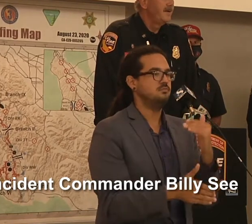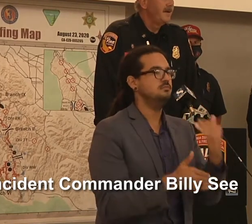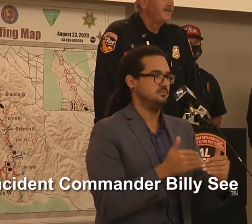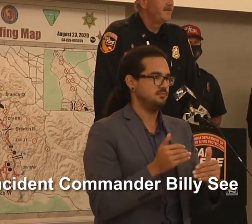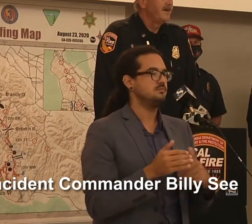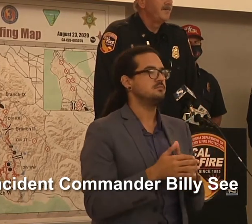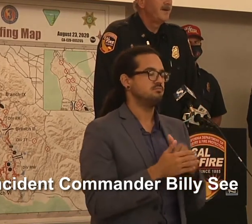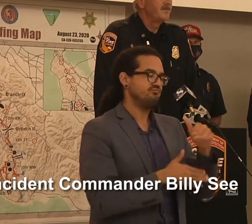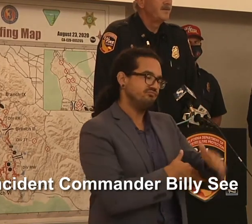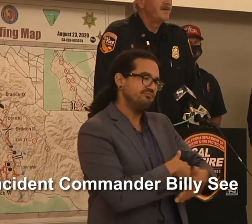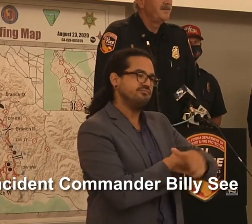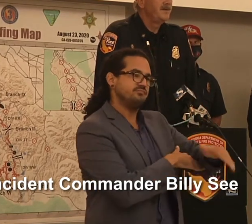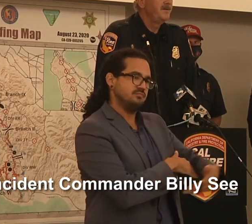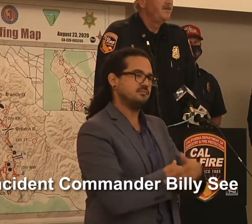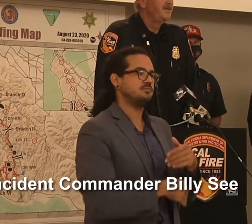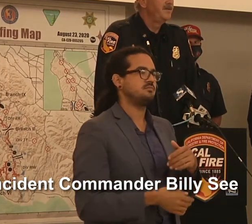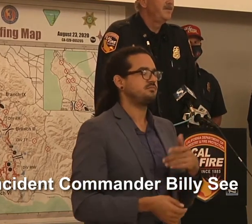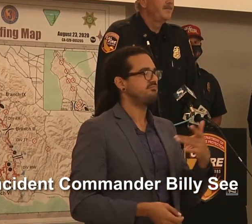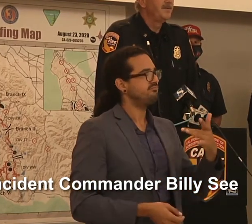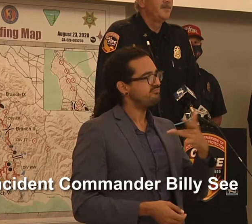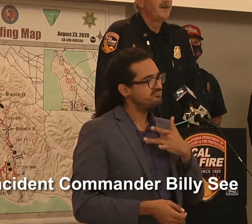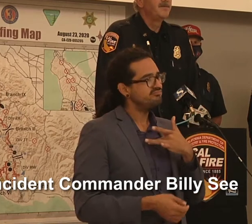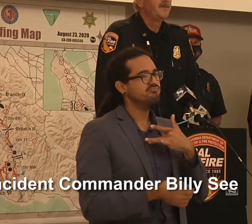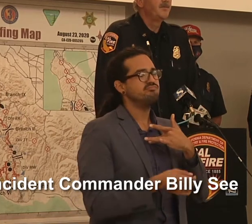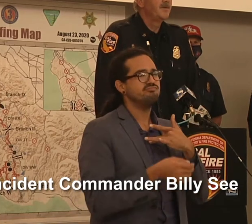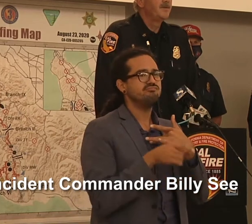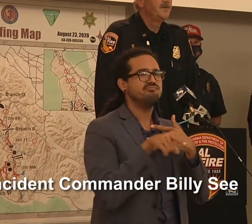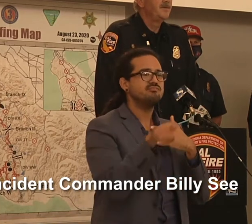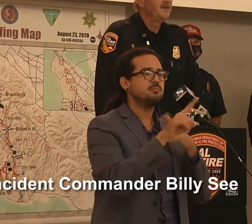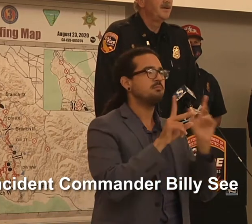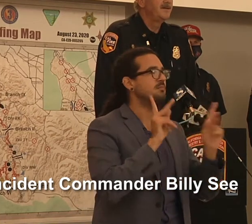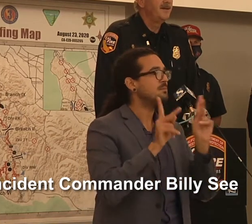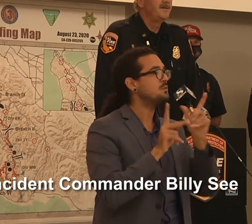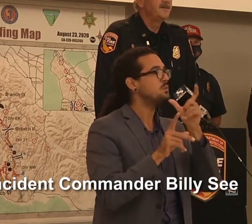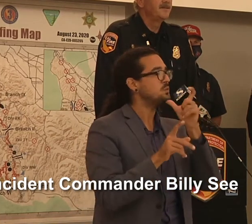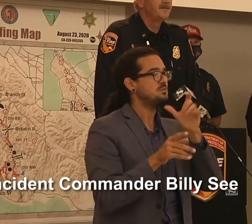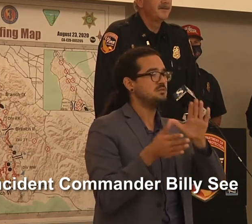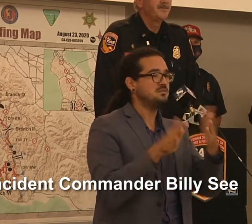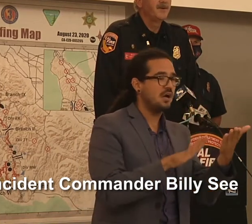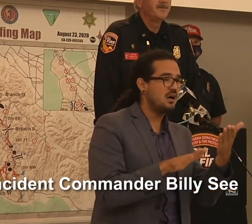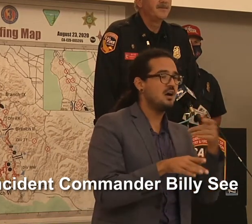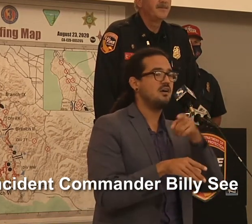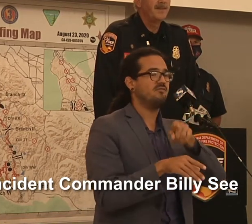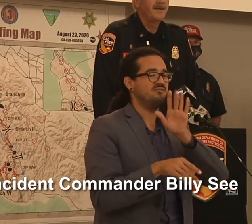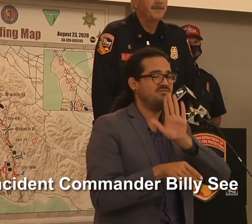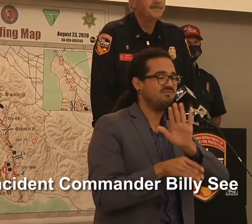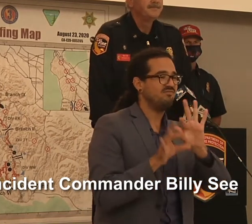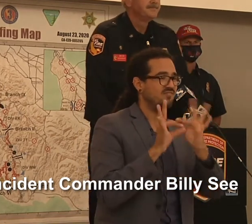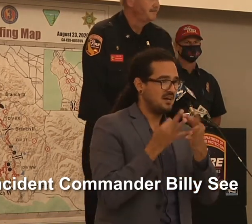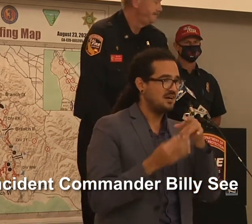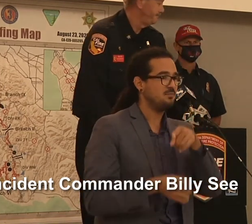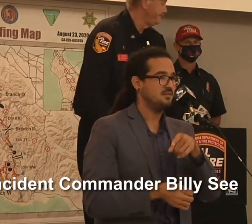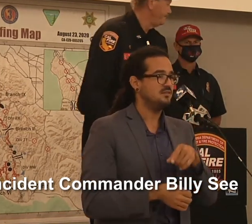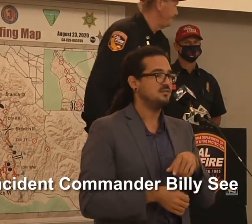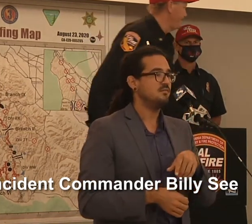deceased, and the firefighters will continue to put their best foot forward to contain this incident in front of us. Thank you.